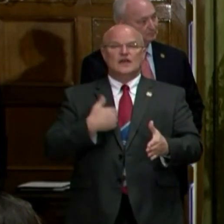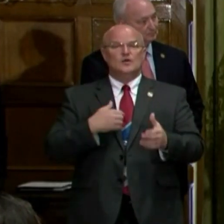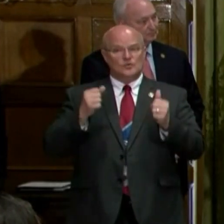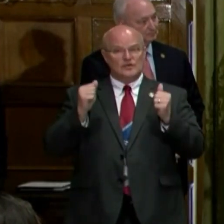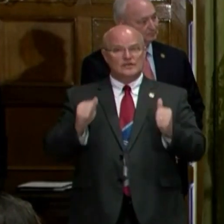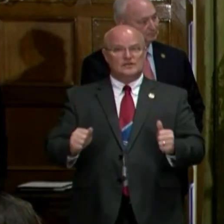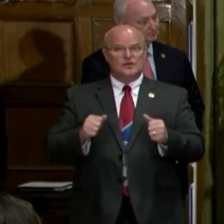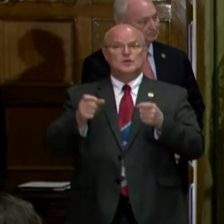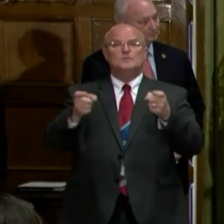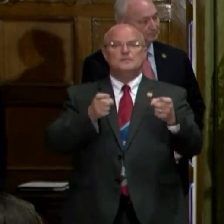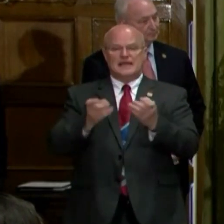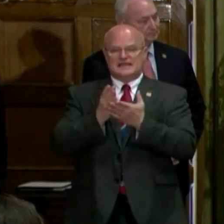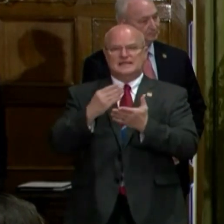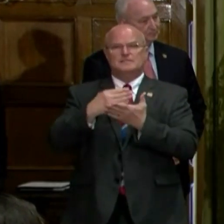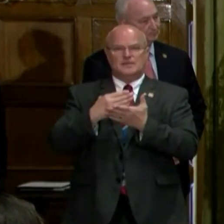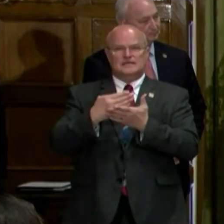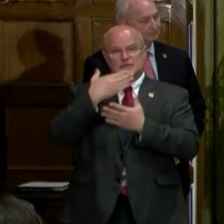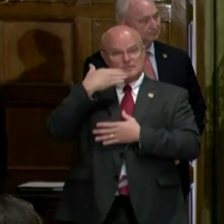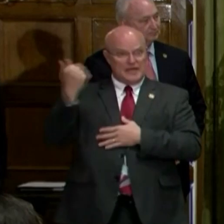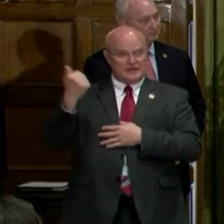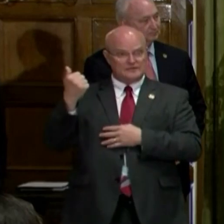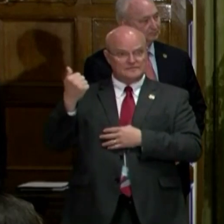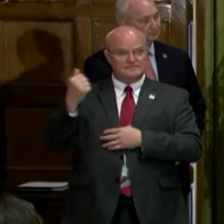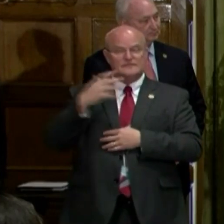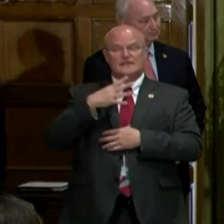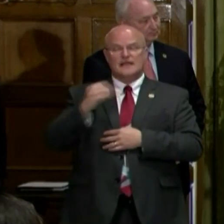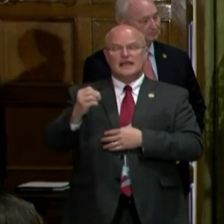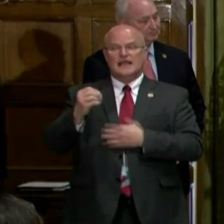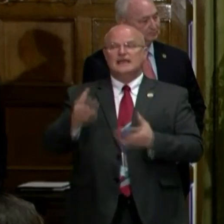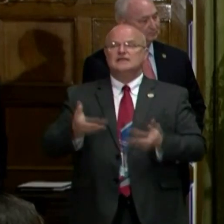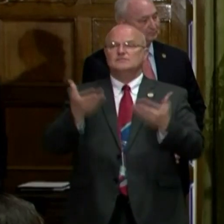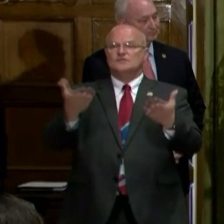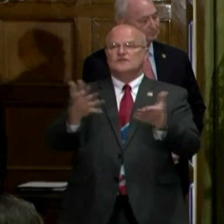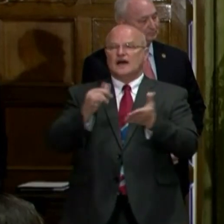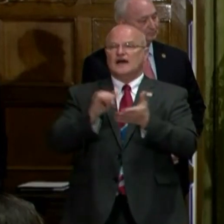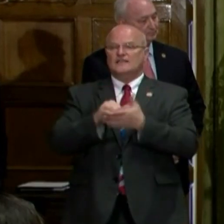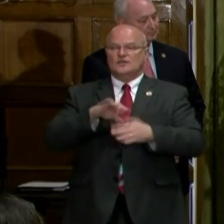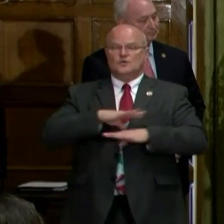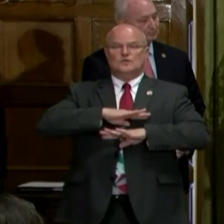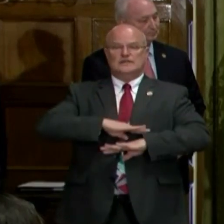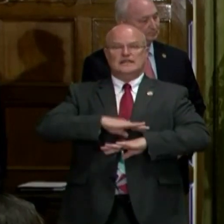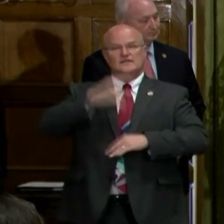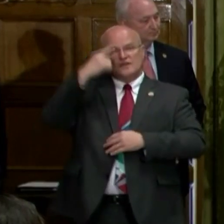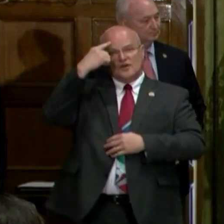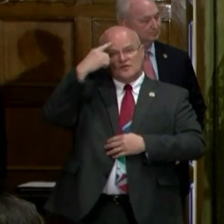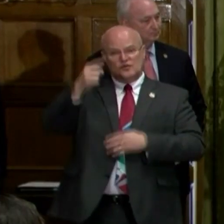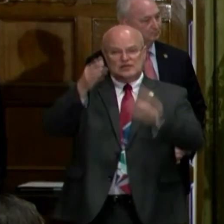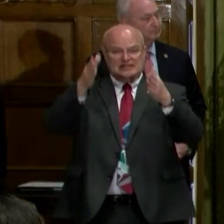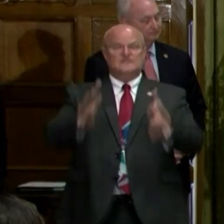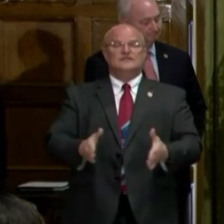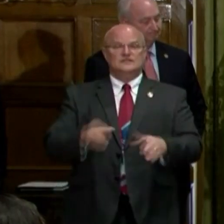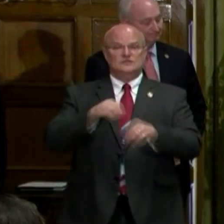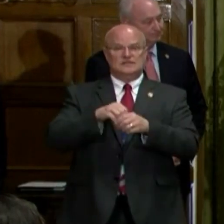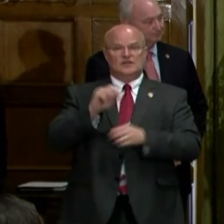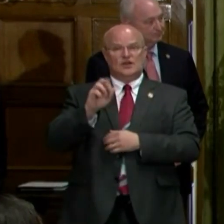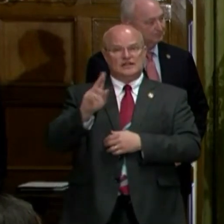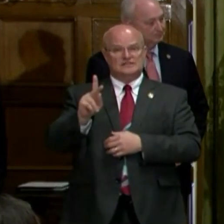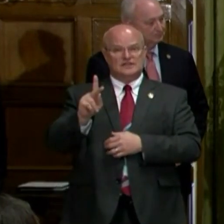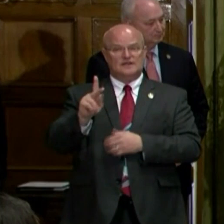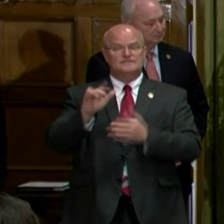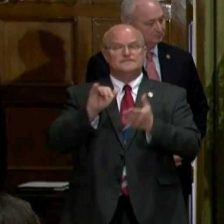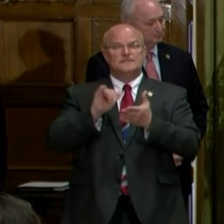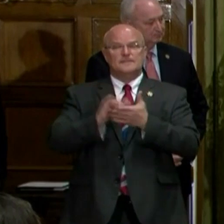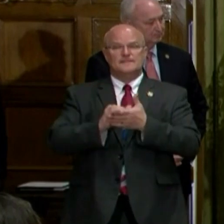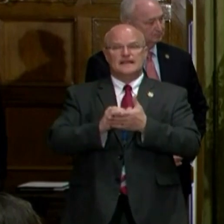could manage the budget better and provide the relief for individuals in Arkansas